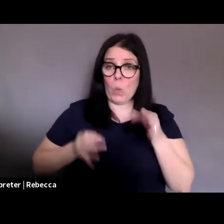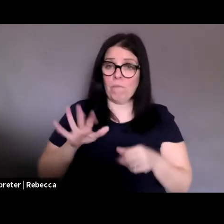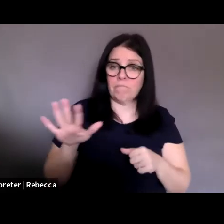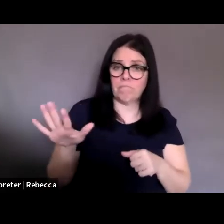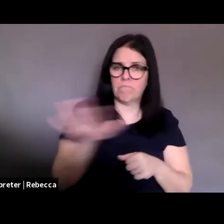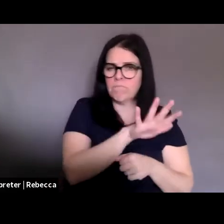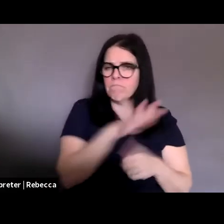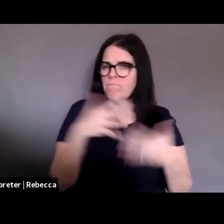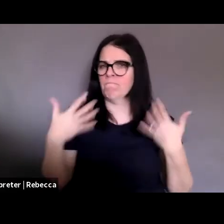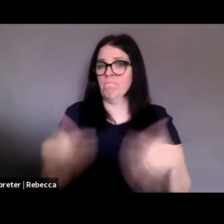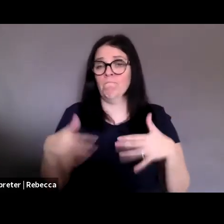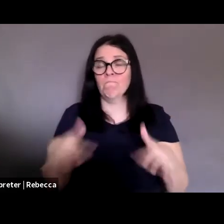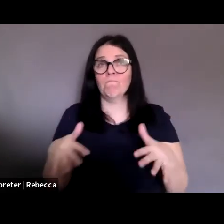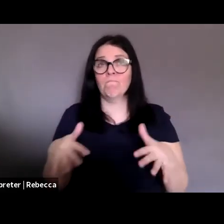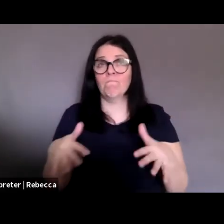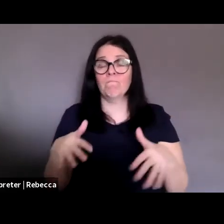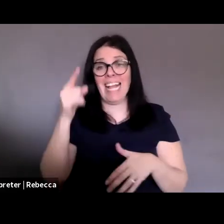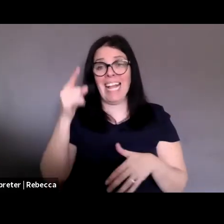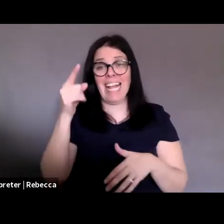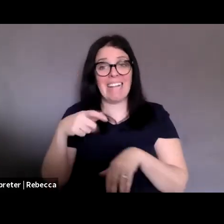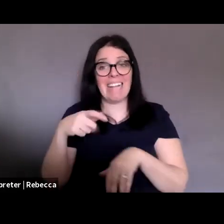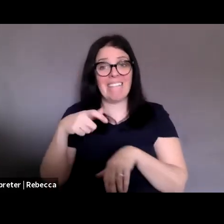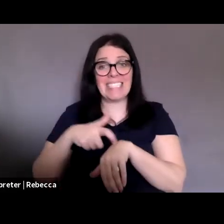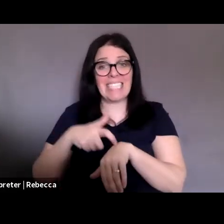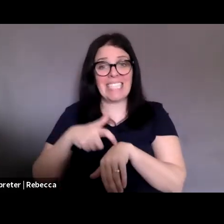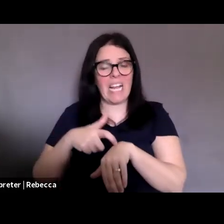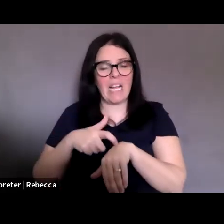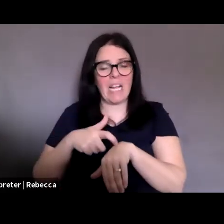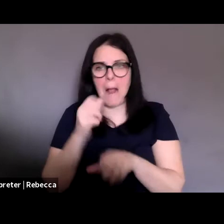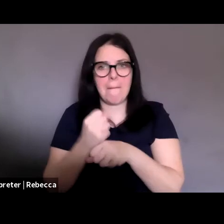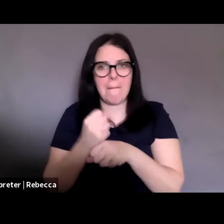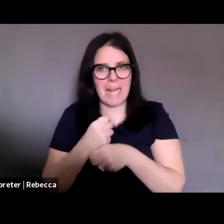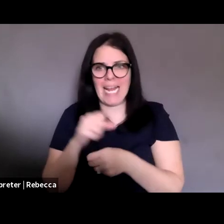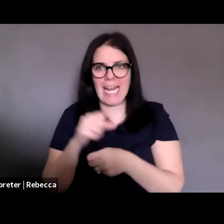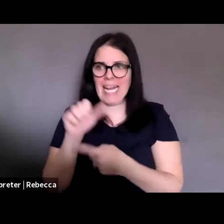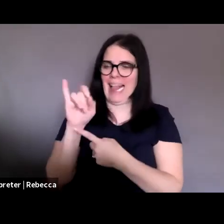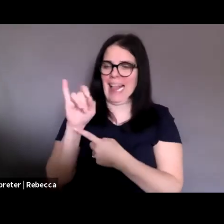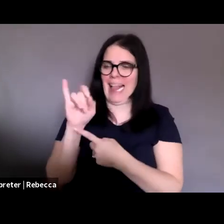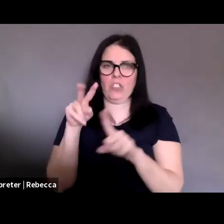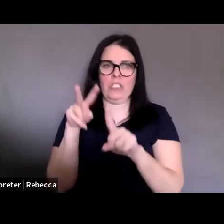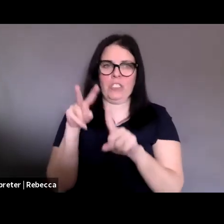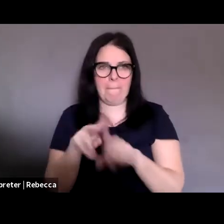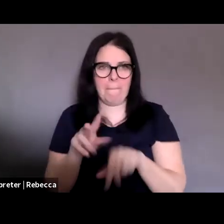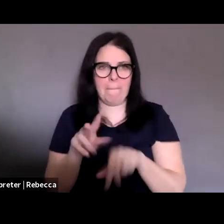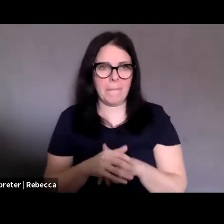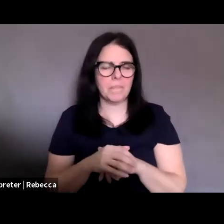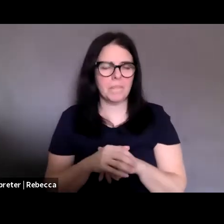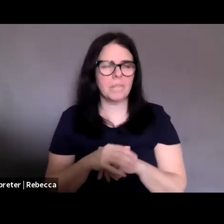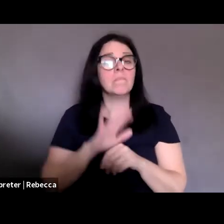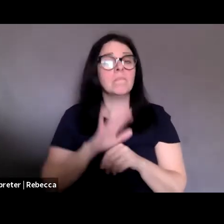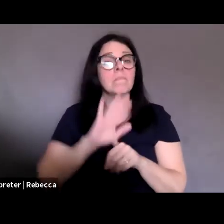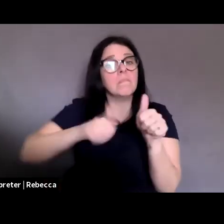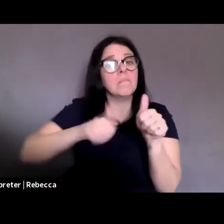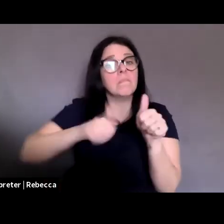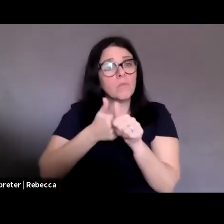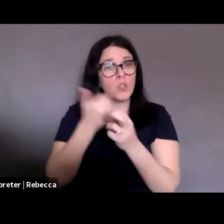in about 50% of the cases. And when you look at the reasoning in those